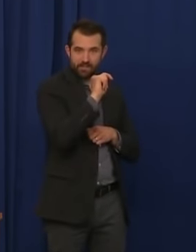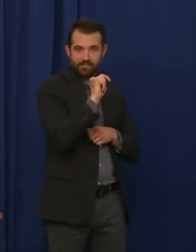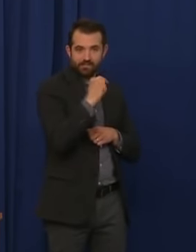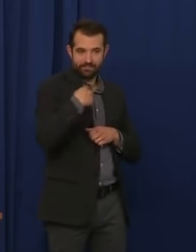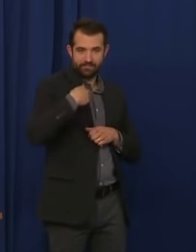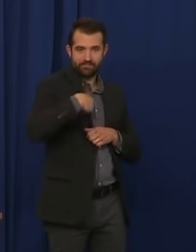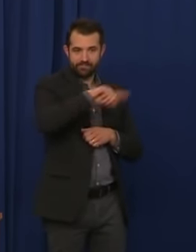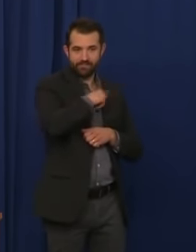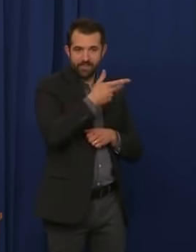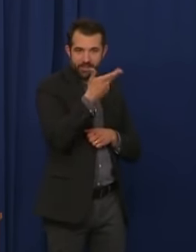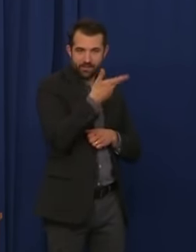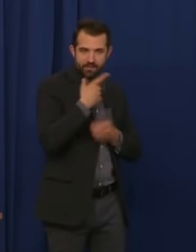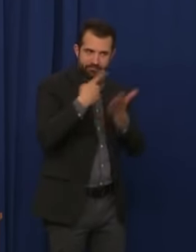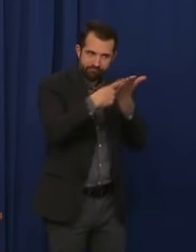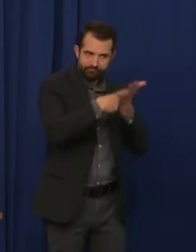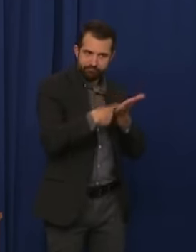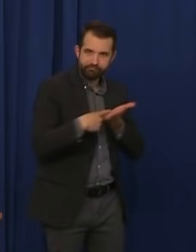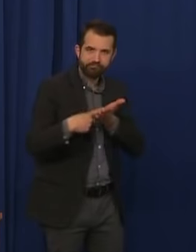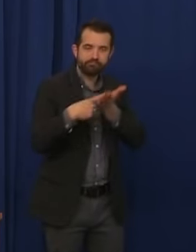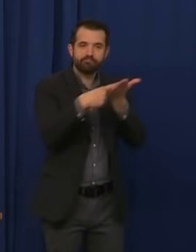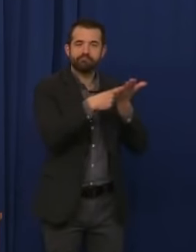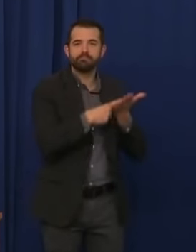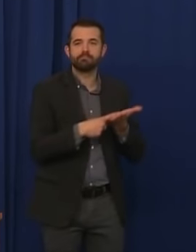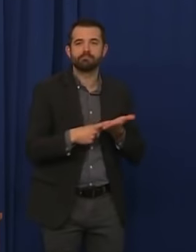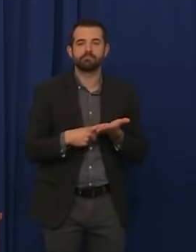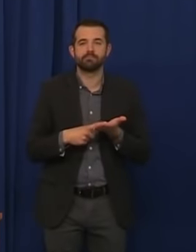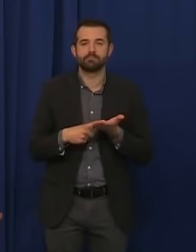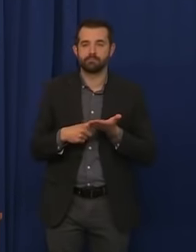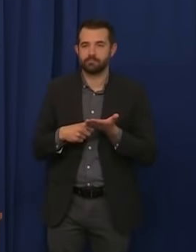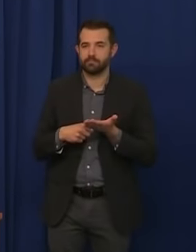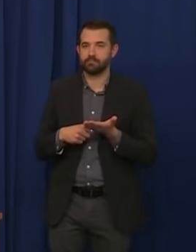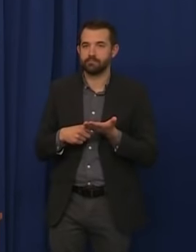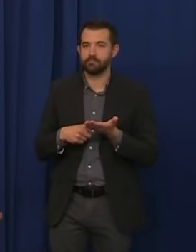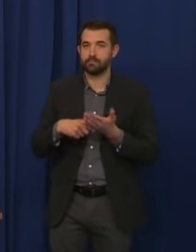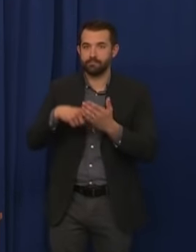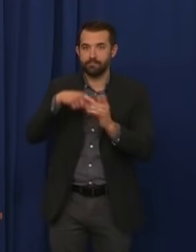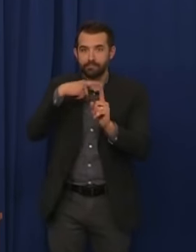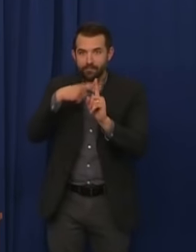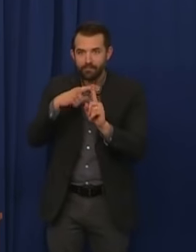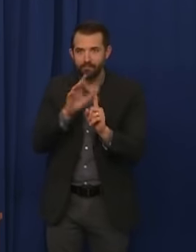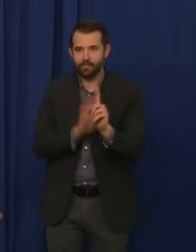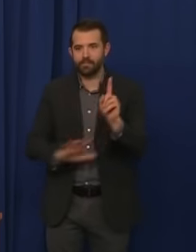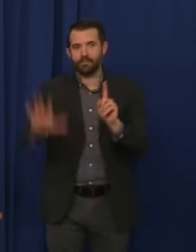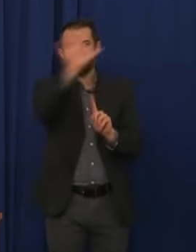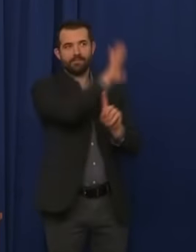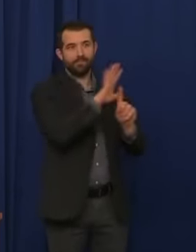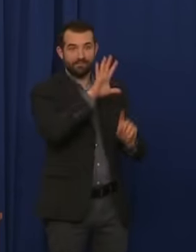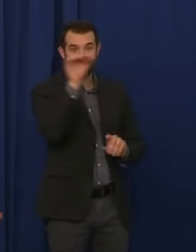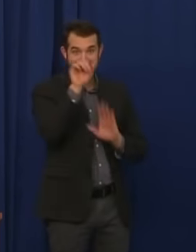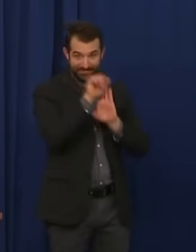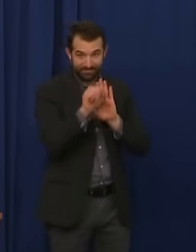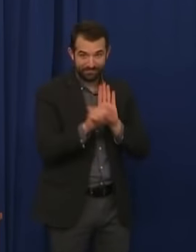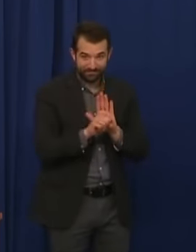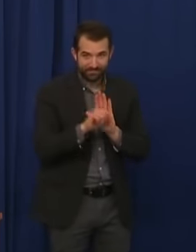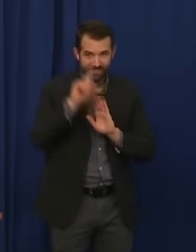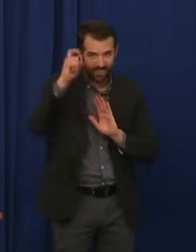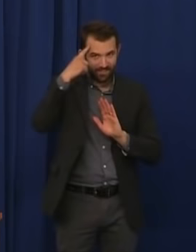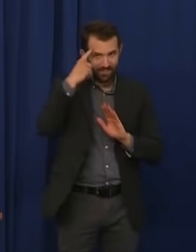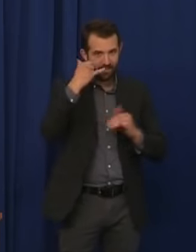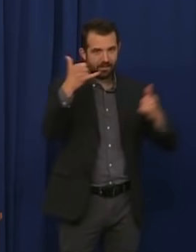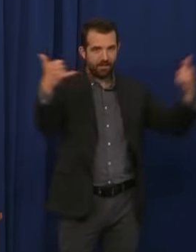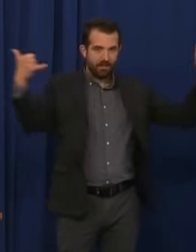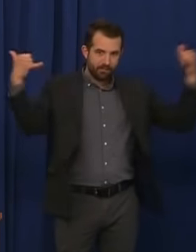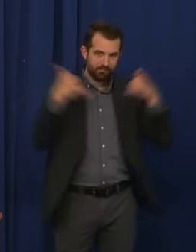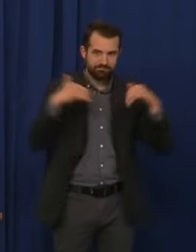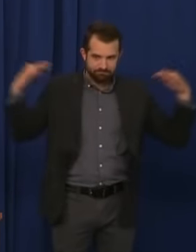On top of the all governors' calls with each other and the governor's calls with the president, the governor's calls with the vice